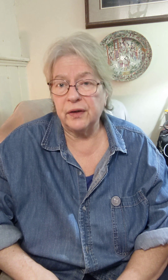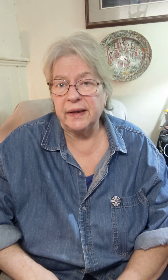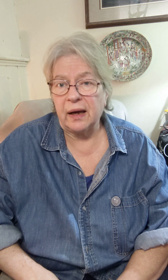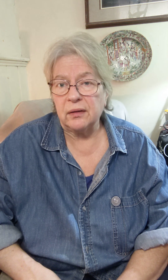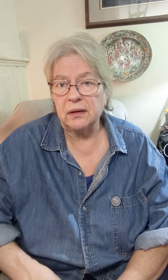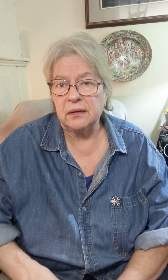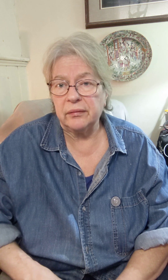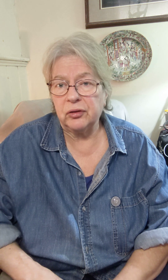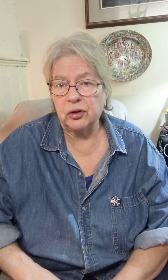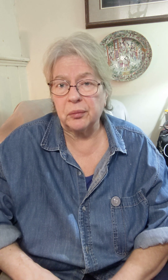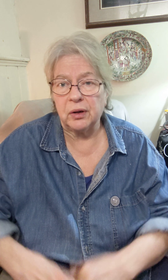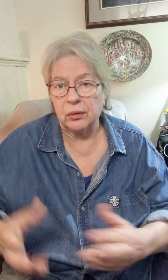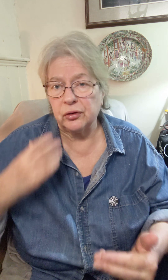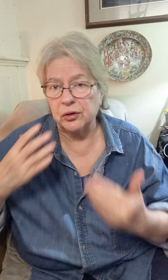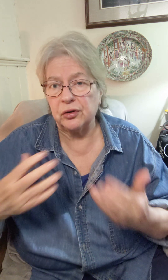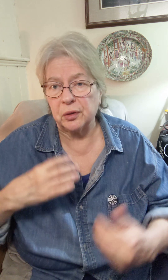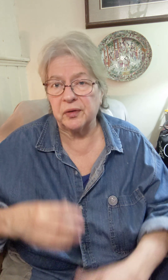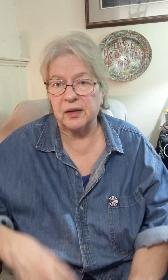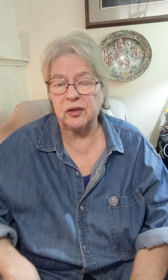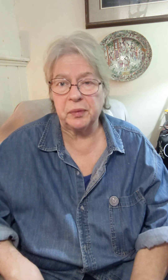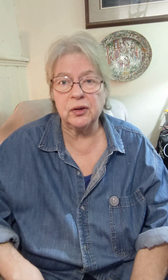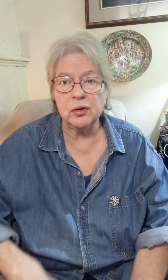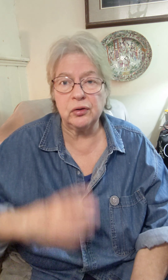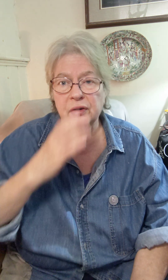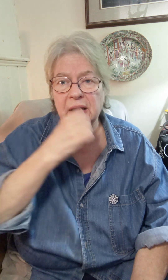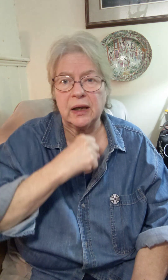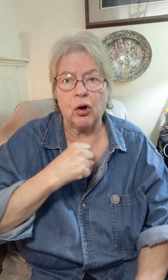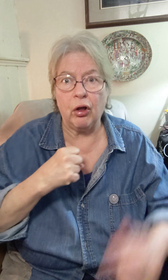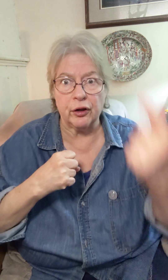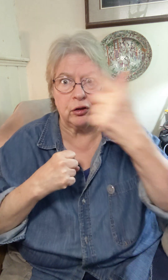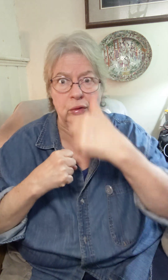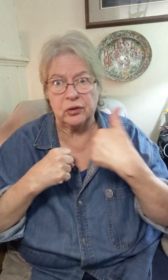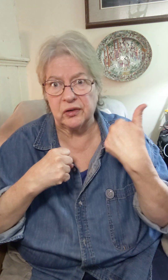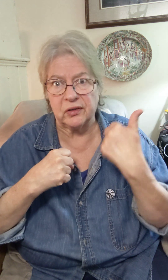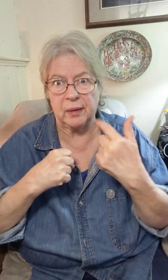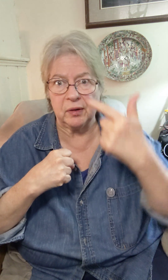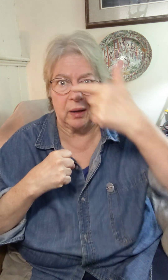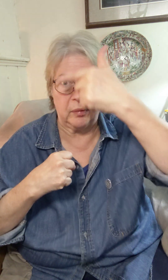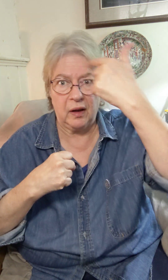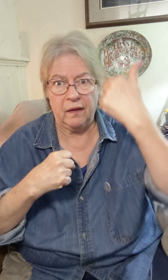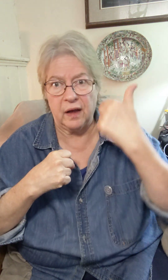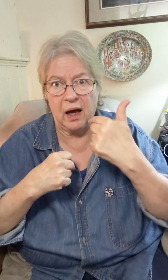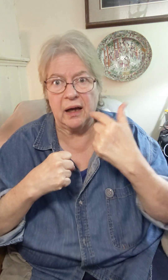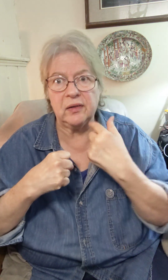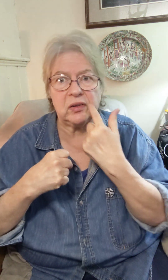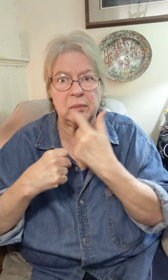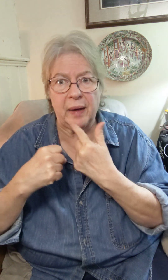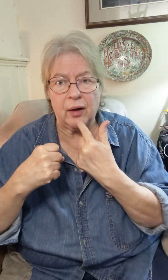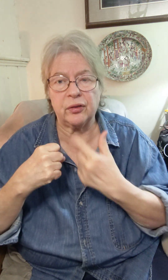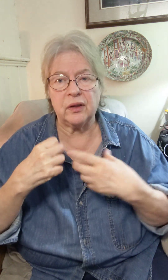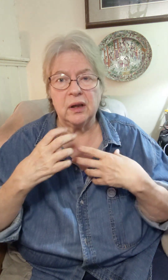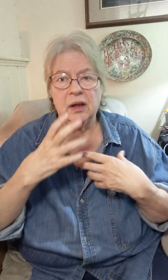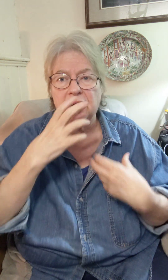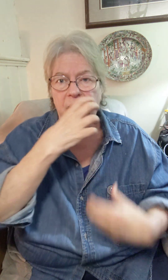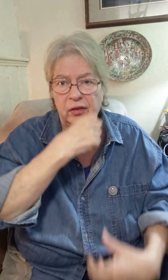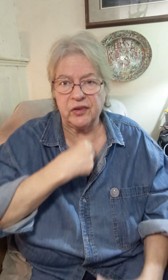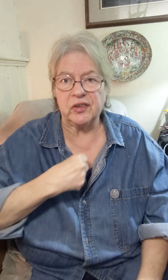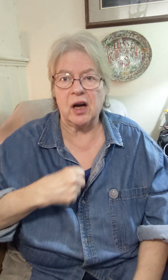find out in certain circumstances, but they're used to getting all the cues at the same time: the eyes, the mouth, the